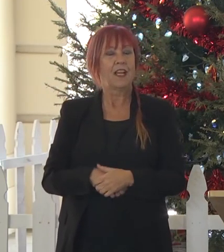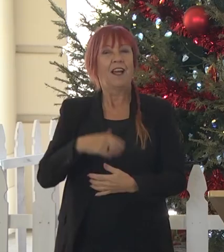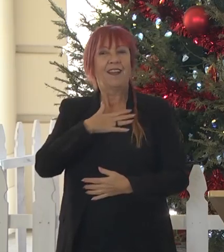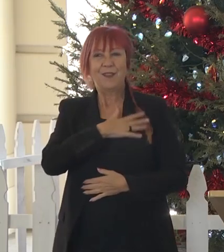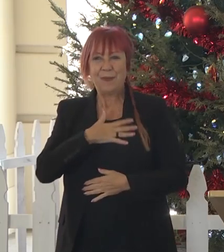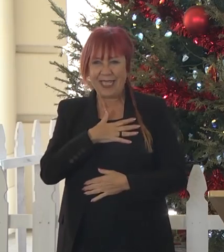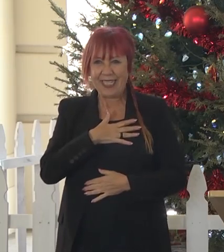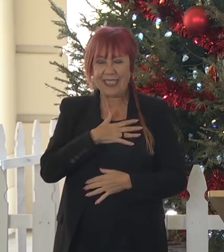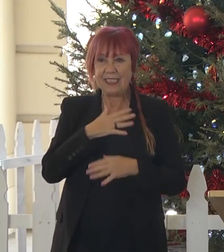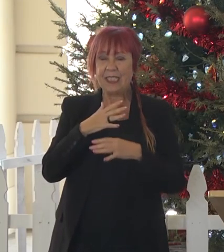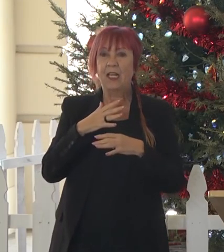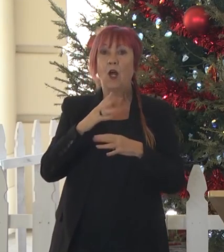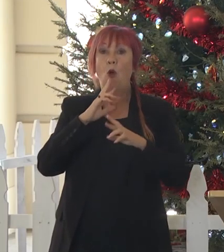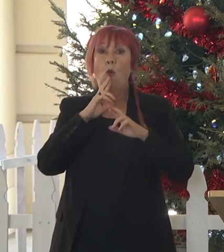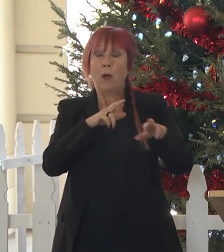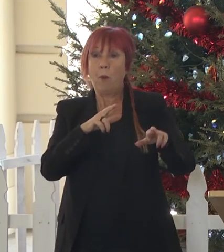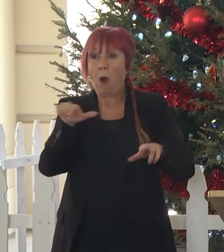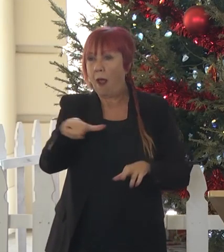Please report any